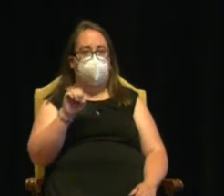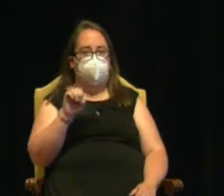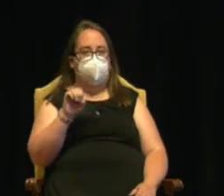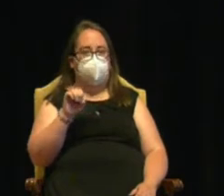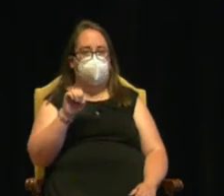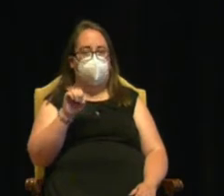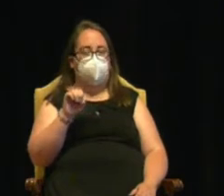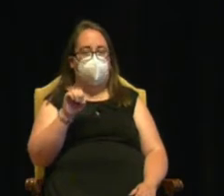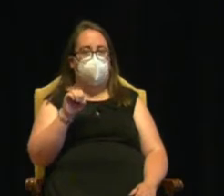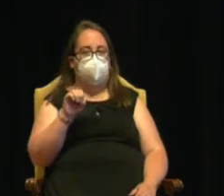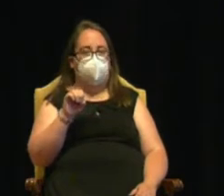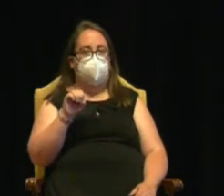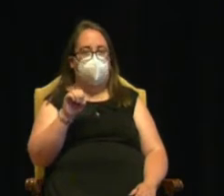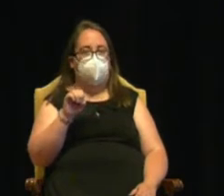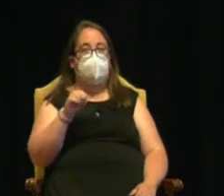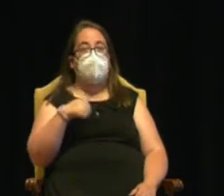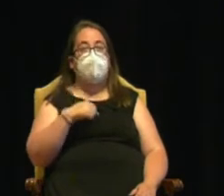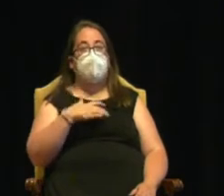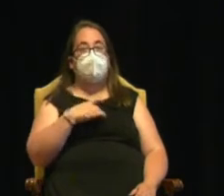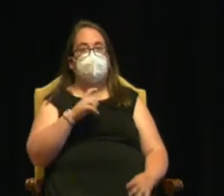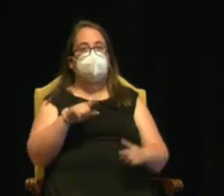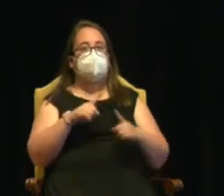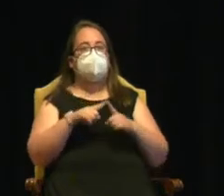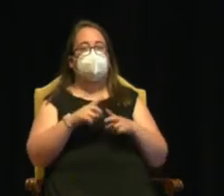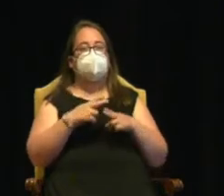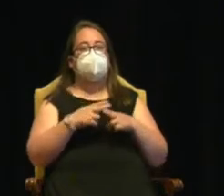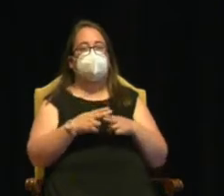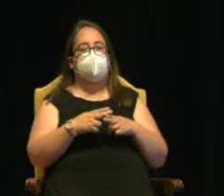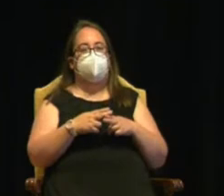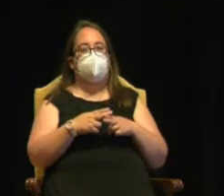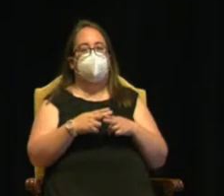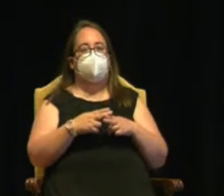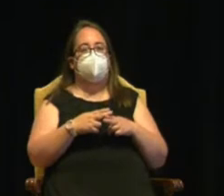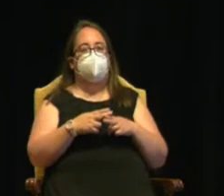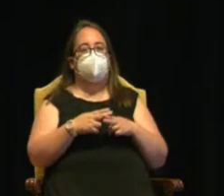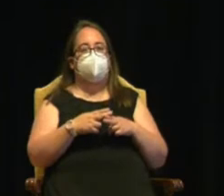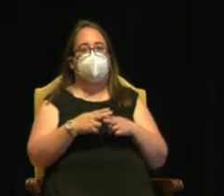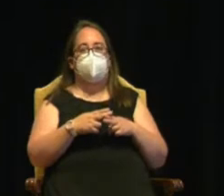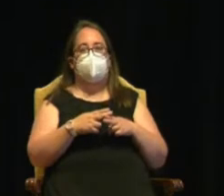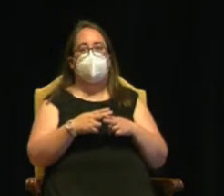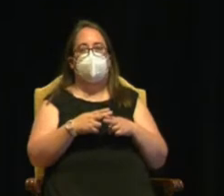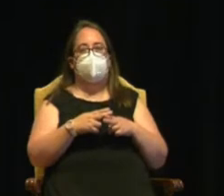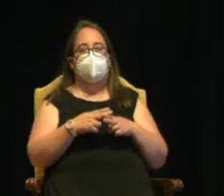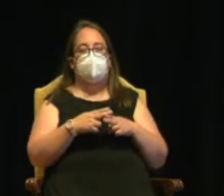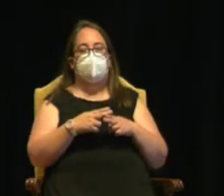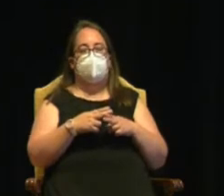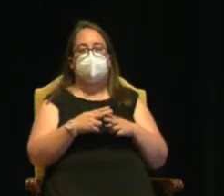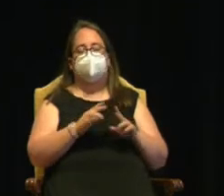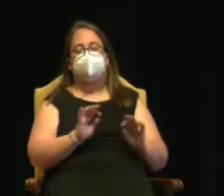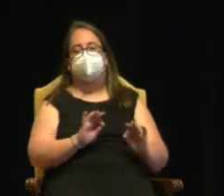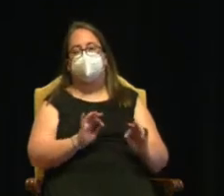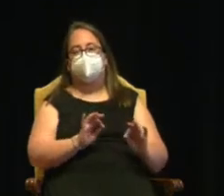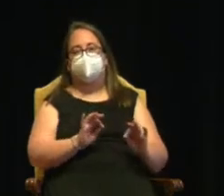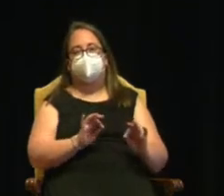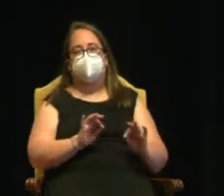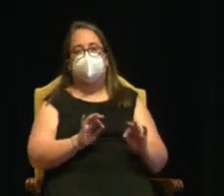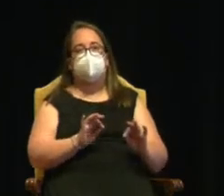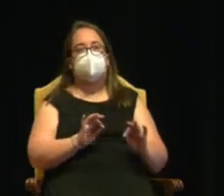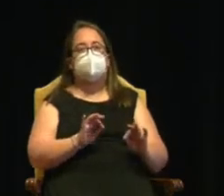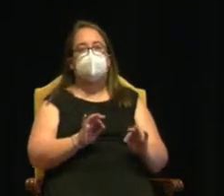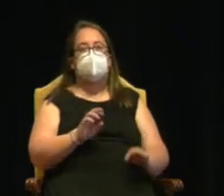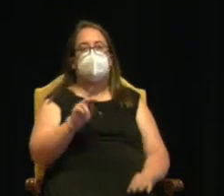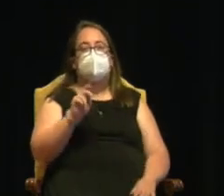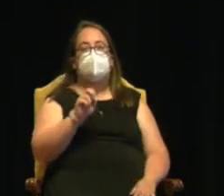it back in the day when it was considered rather debased. And there was a time at the Key West